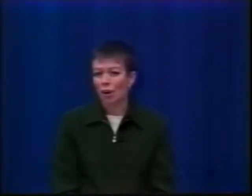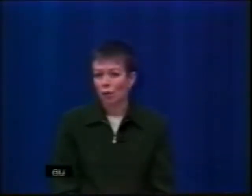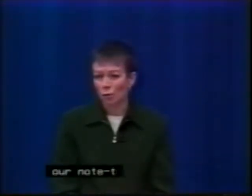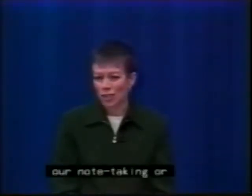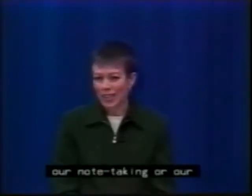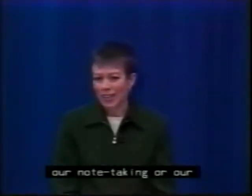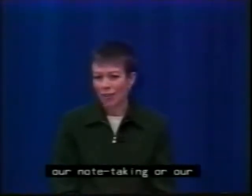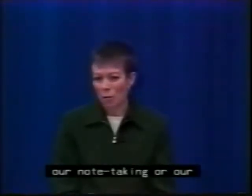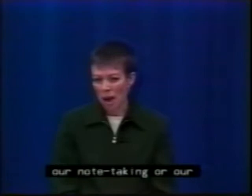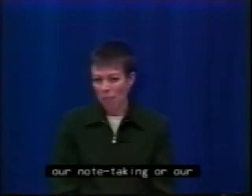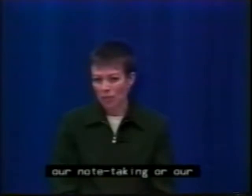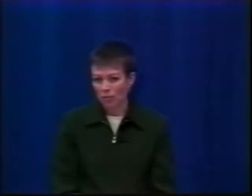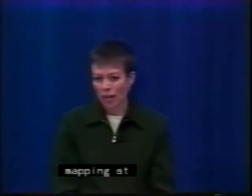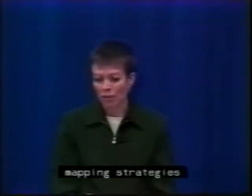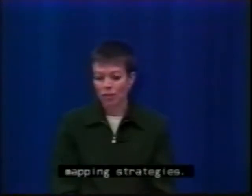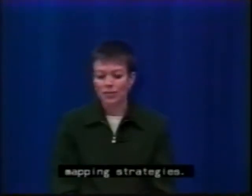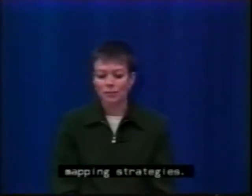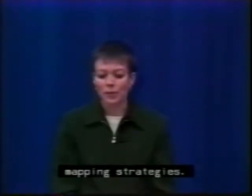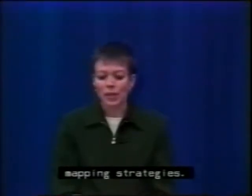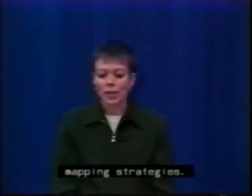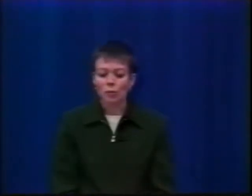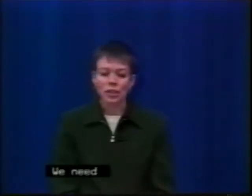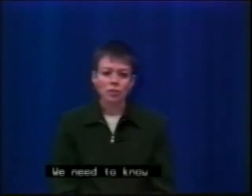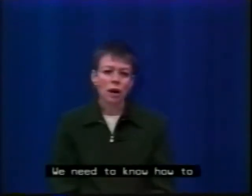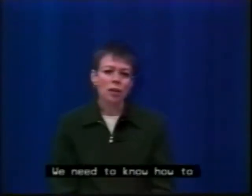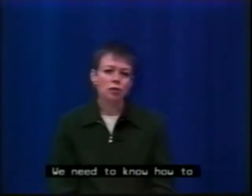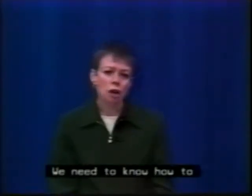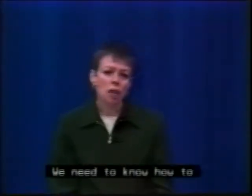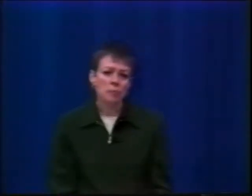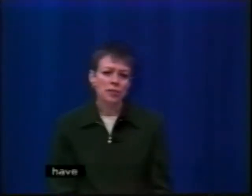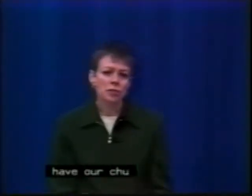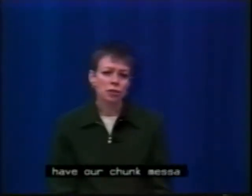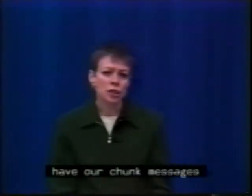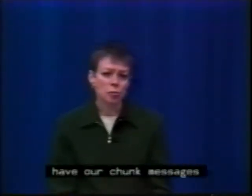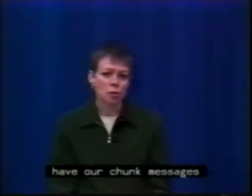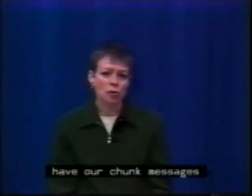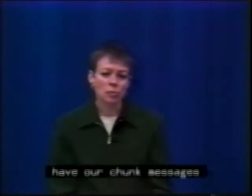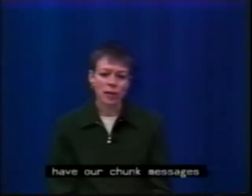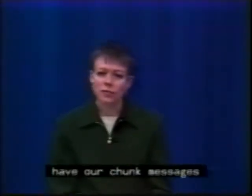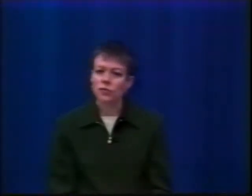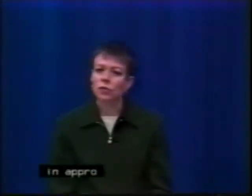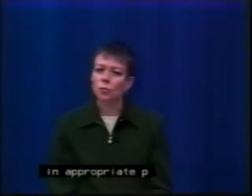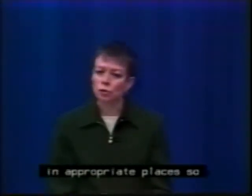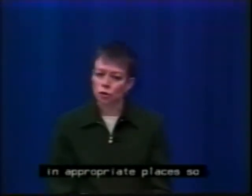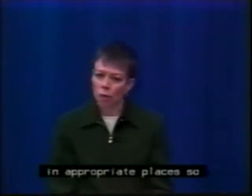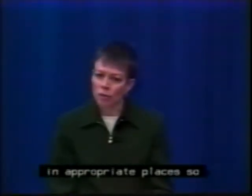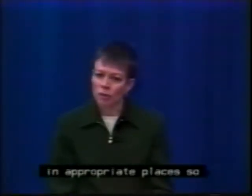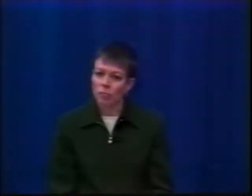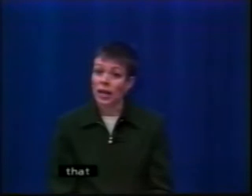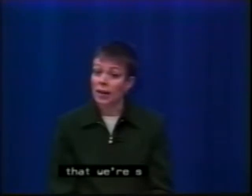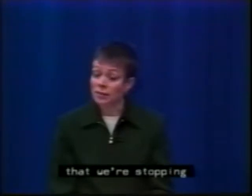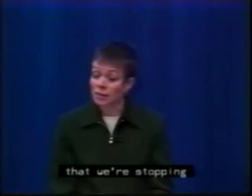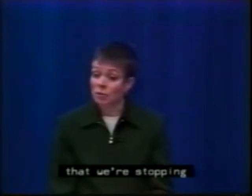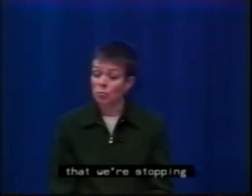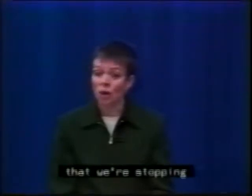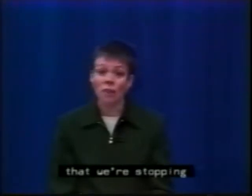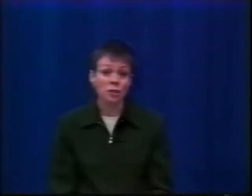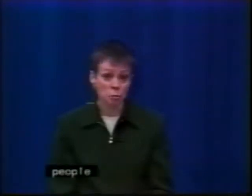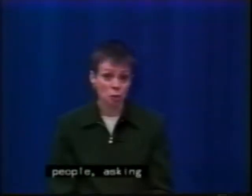our note-taking or our strategies. We need to know how to chunk messages in appropriate places so that we're stopping people, asking them to pause in